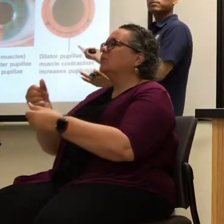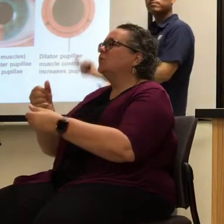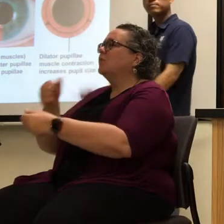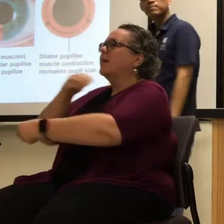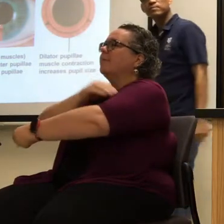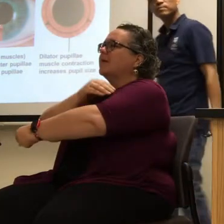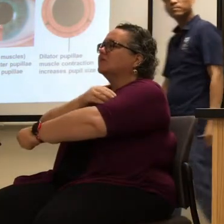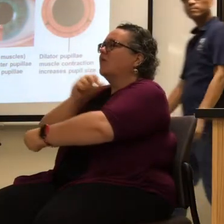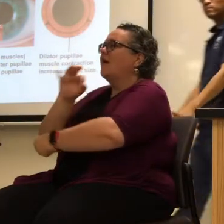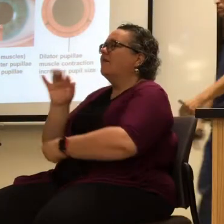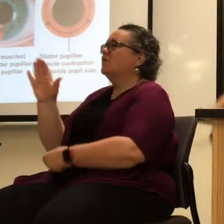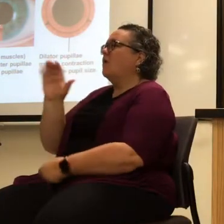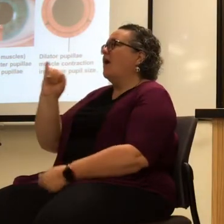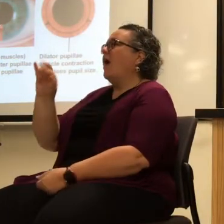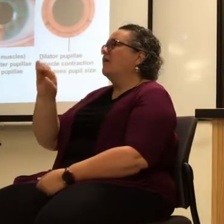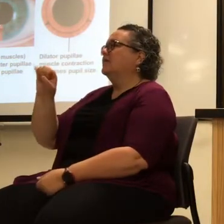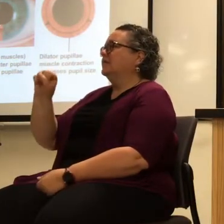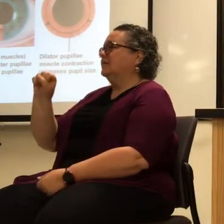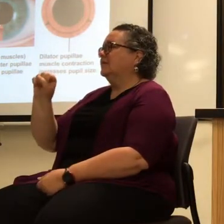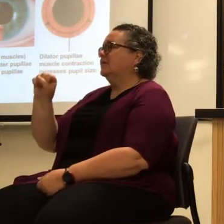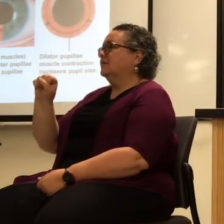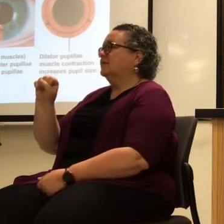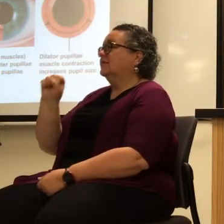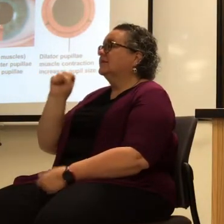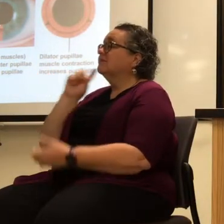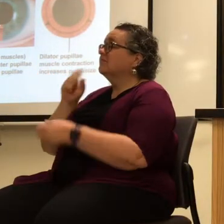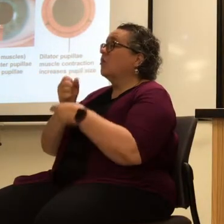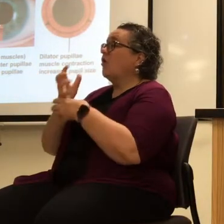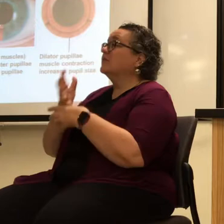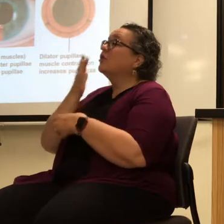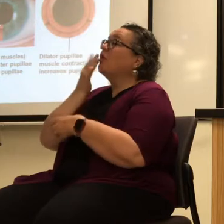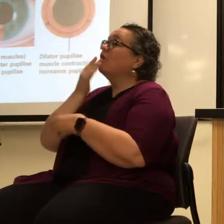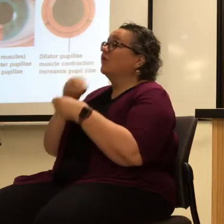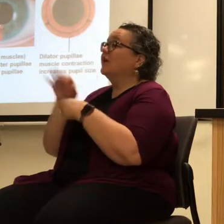iris. That colors your eye.